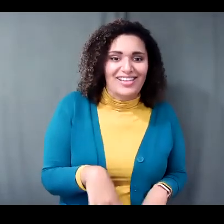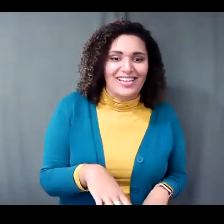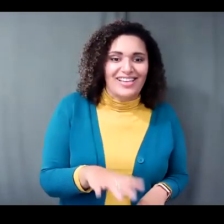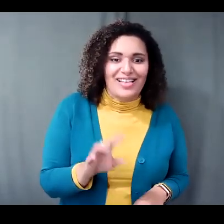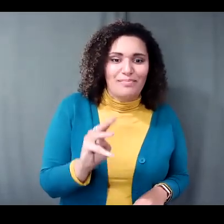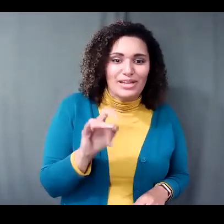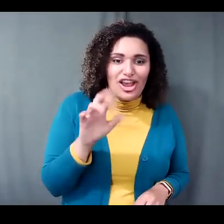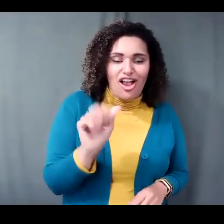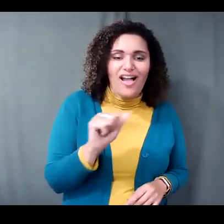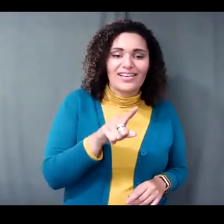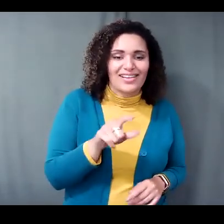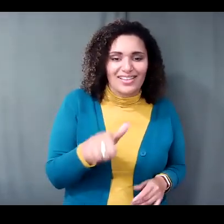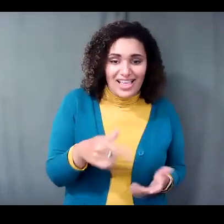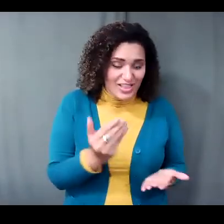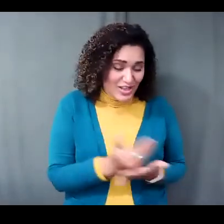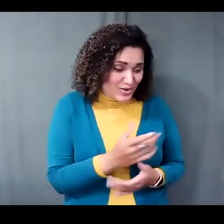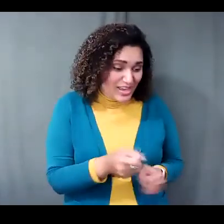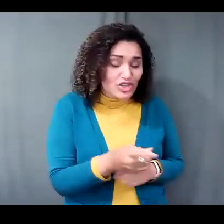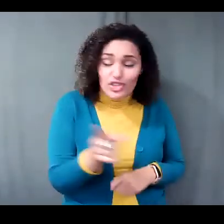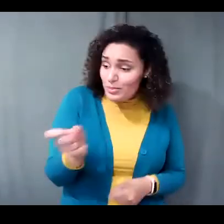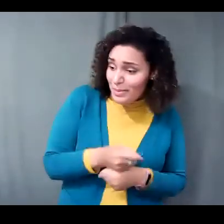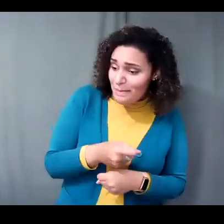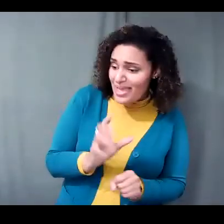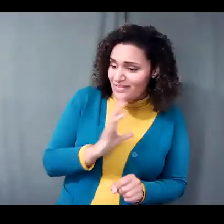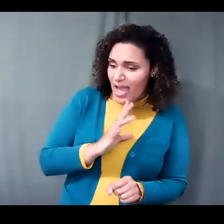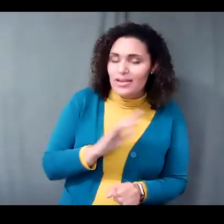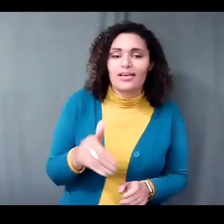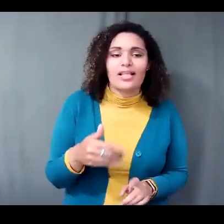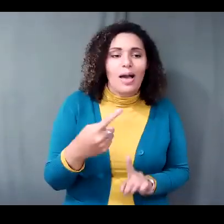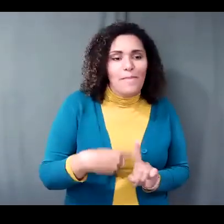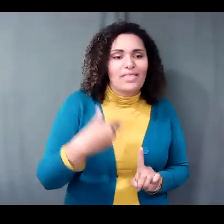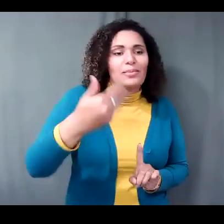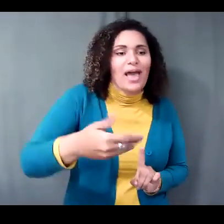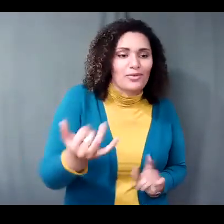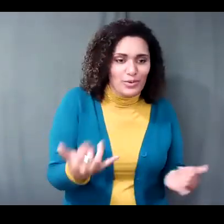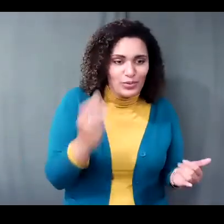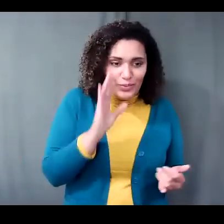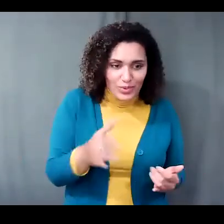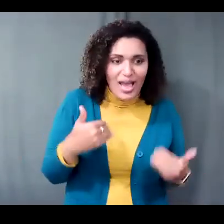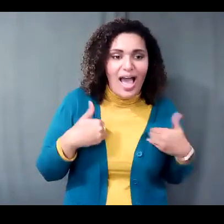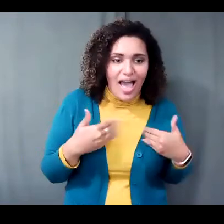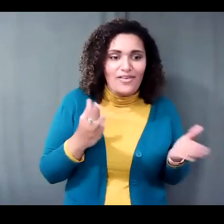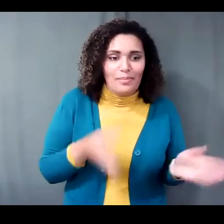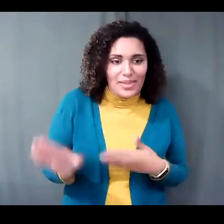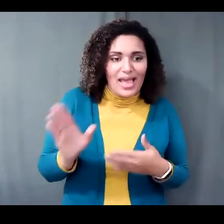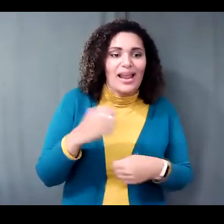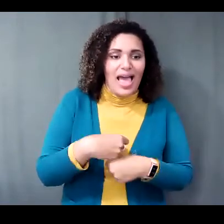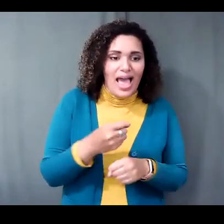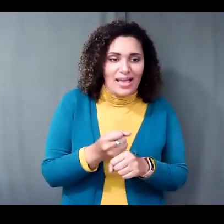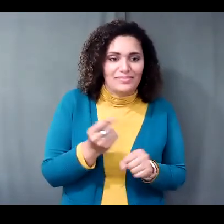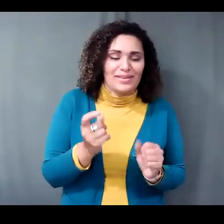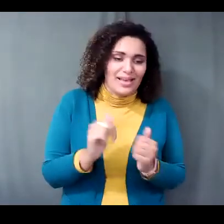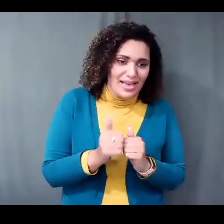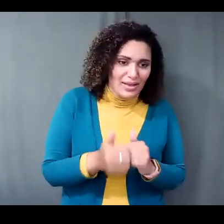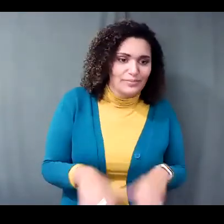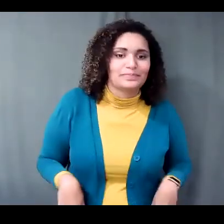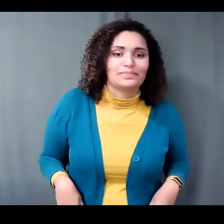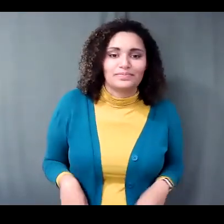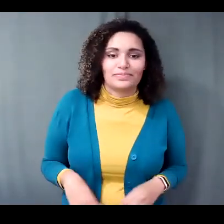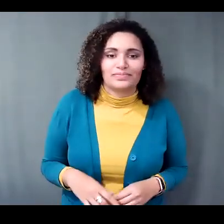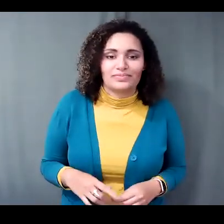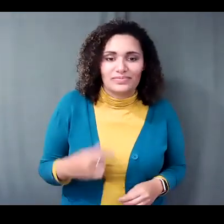or port like wines. I think of them as their own combination of wine and dessert in a glass, and I don't eat anything with